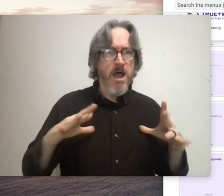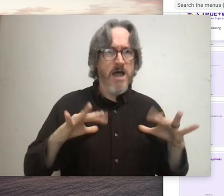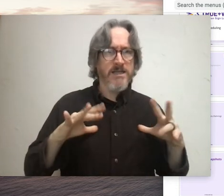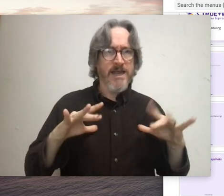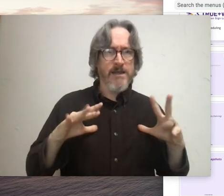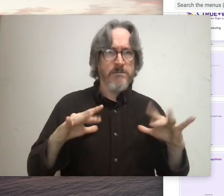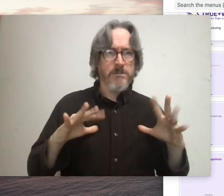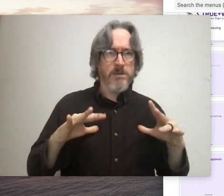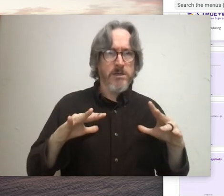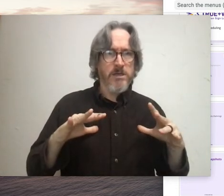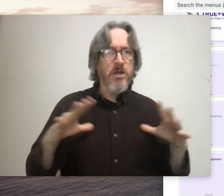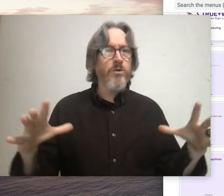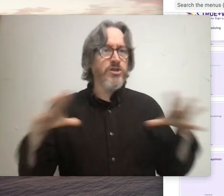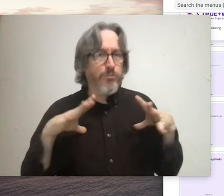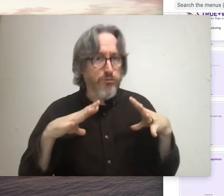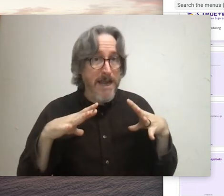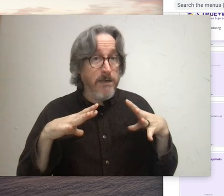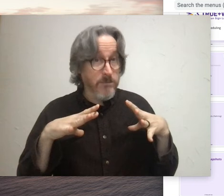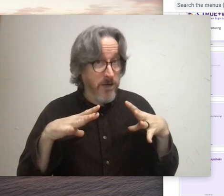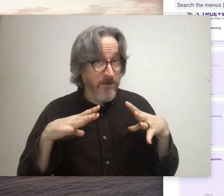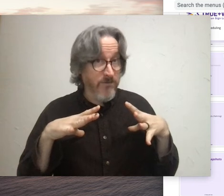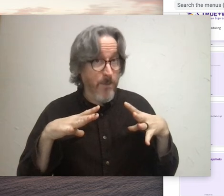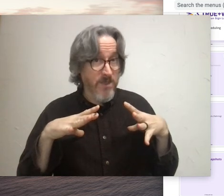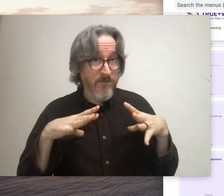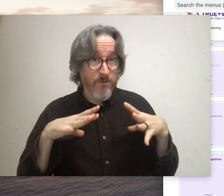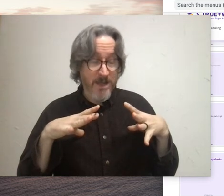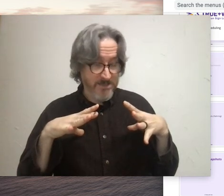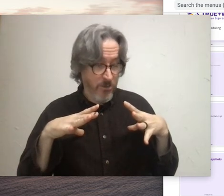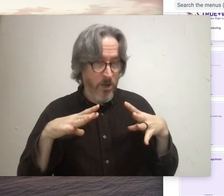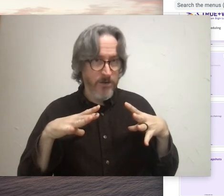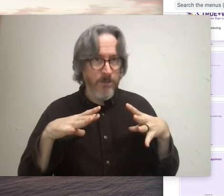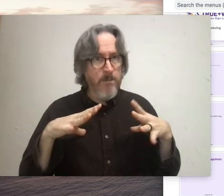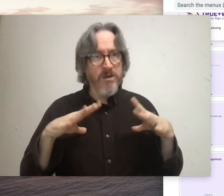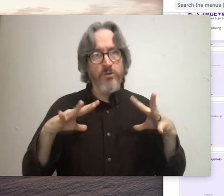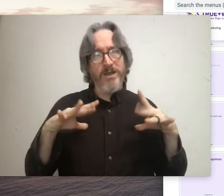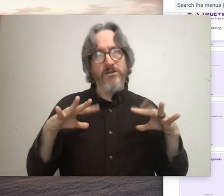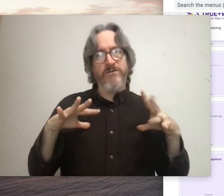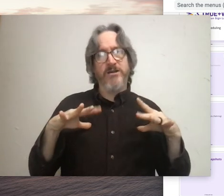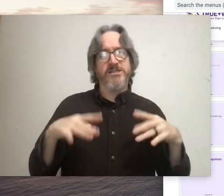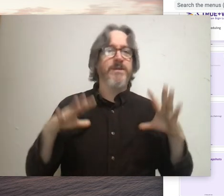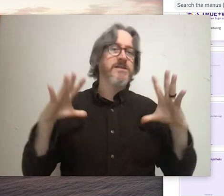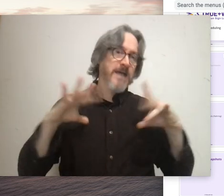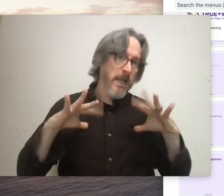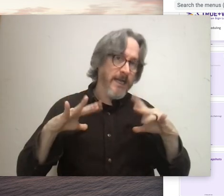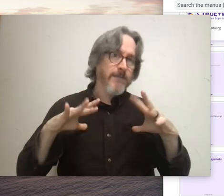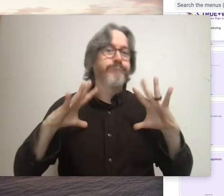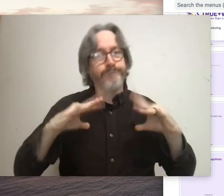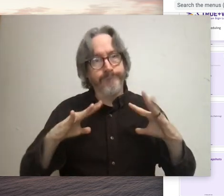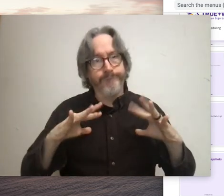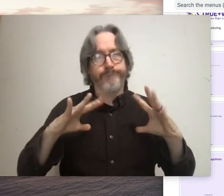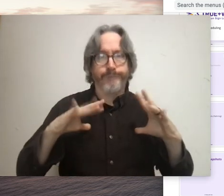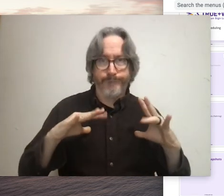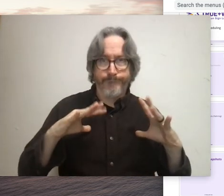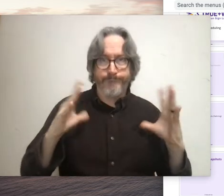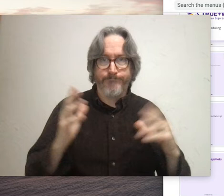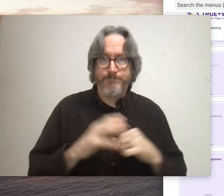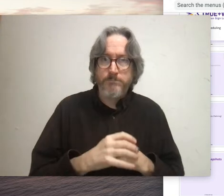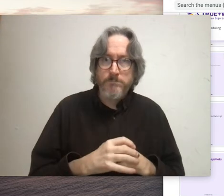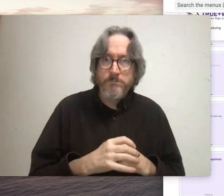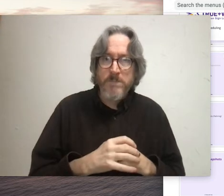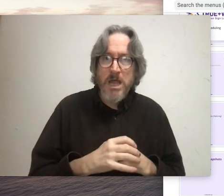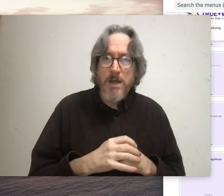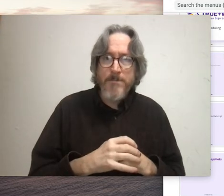then holiday, we do break, right? If you remember that from ASL 1. But if you wiggle the fingers, it means like holiday.